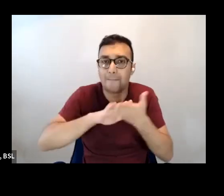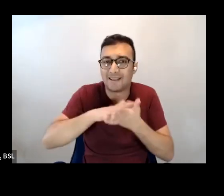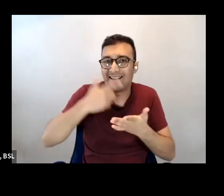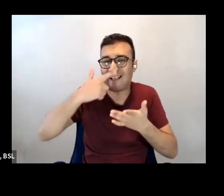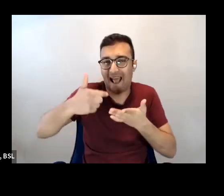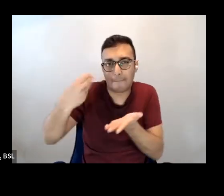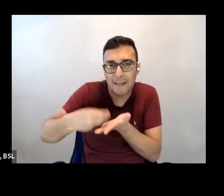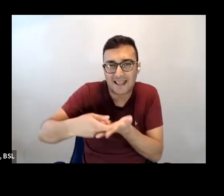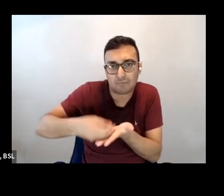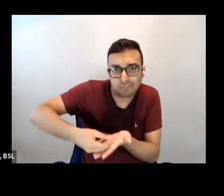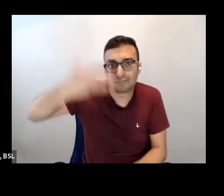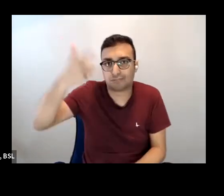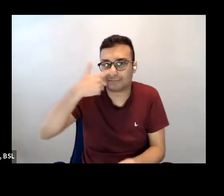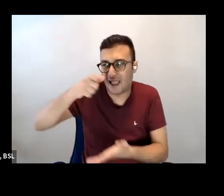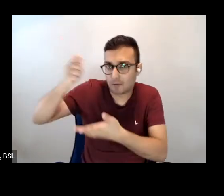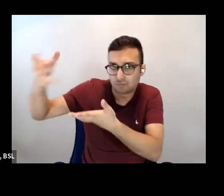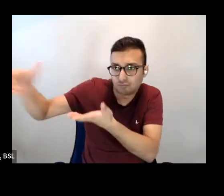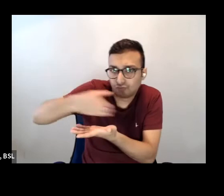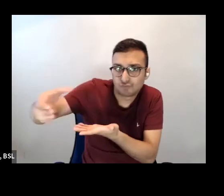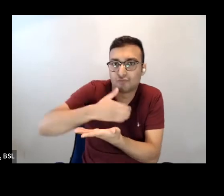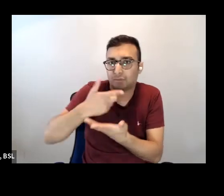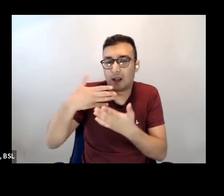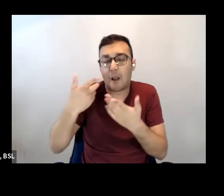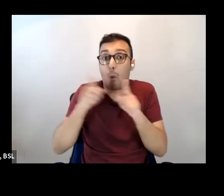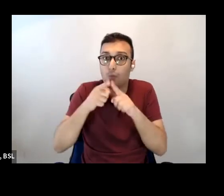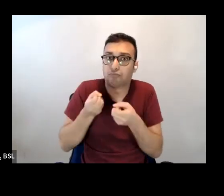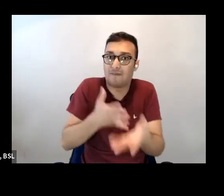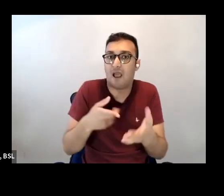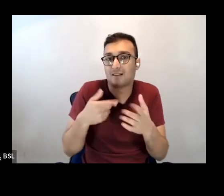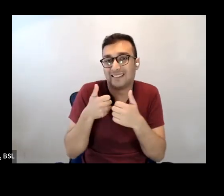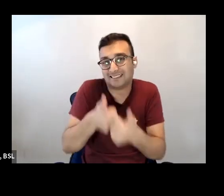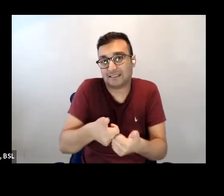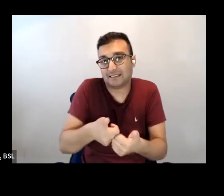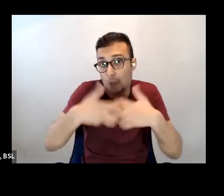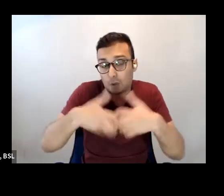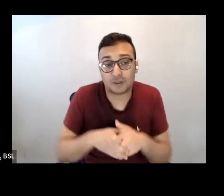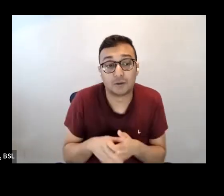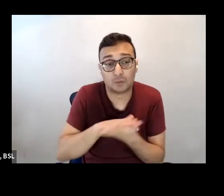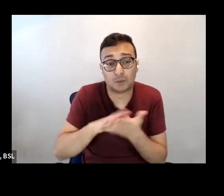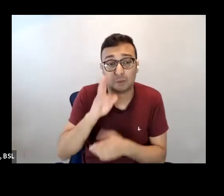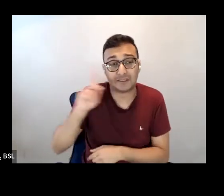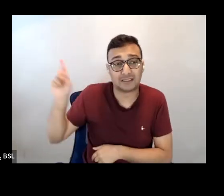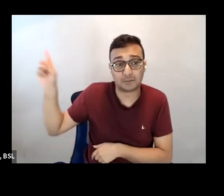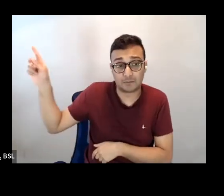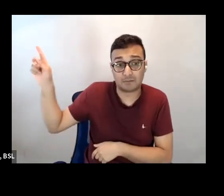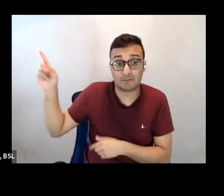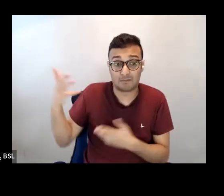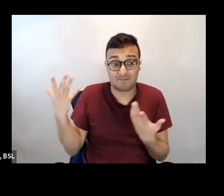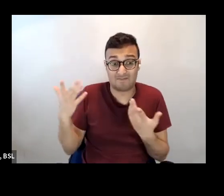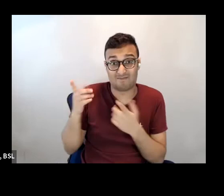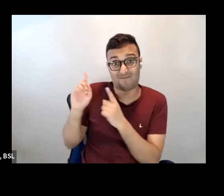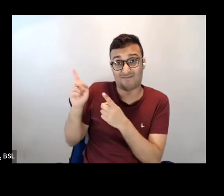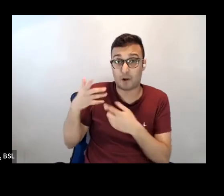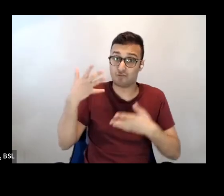technology. So what we're seeing in the slide right now is that as a result of using the ATAC, now we